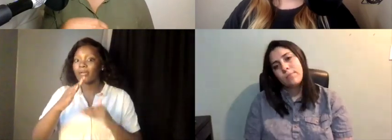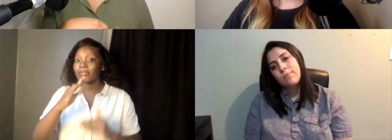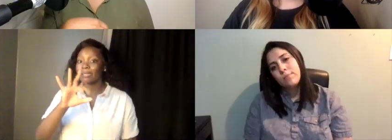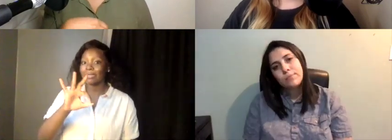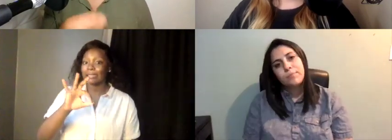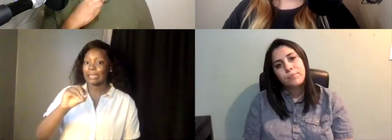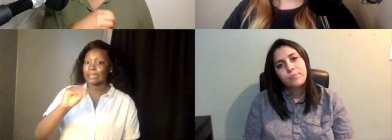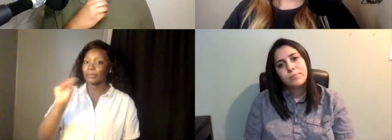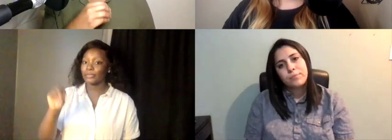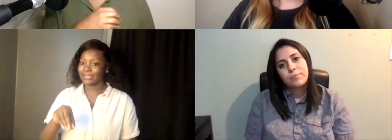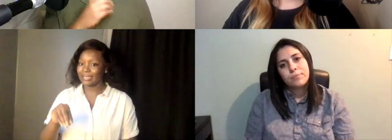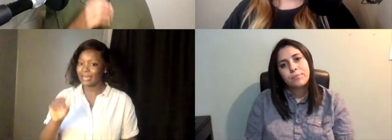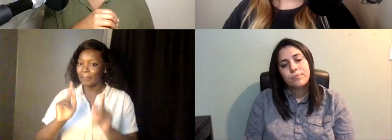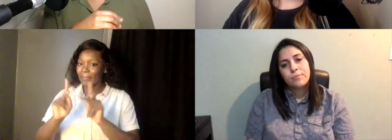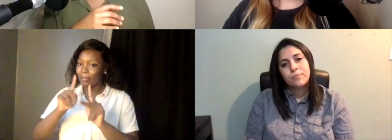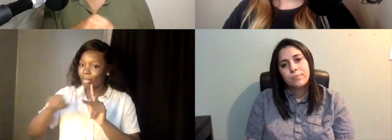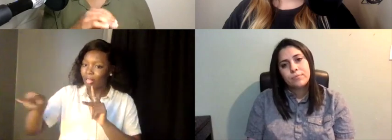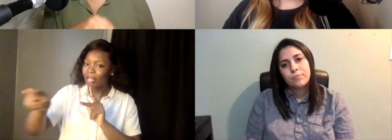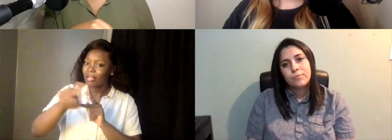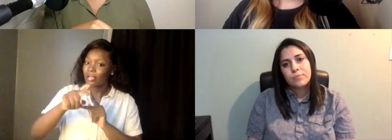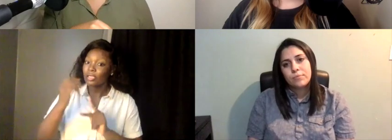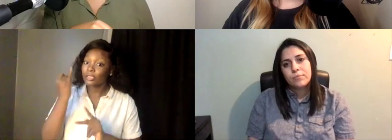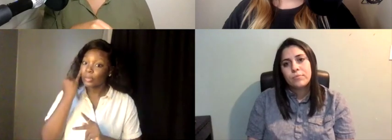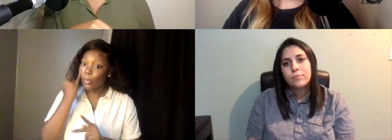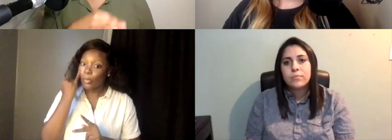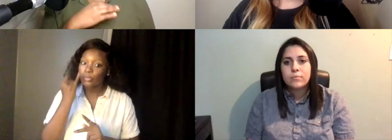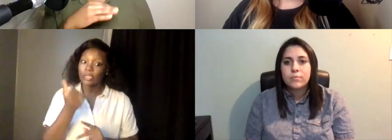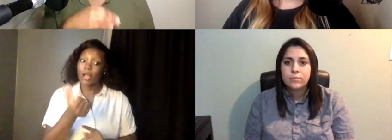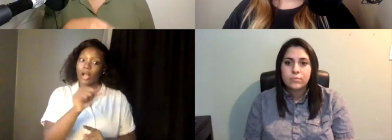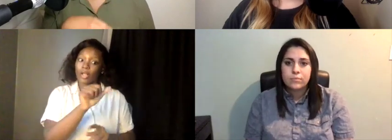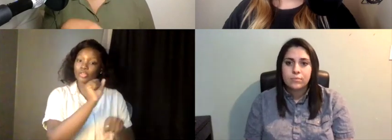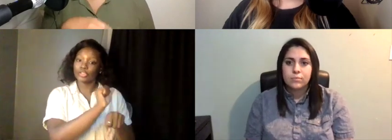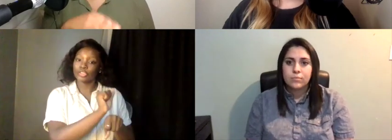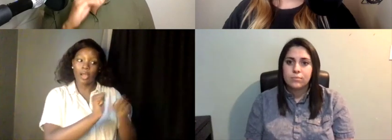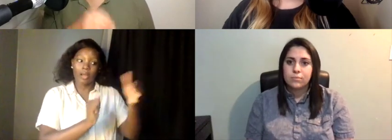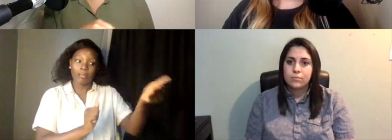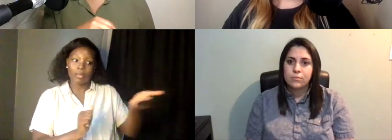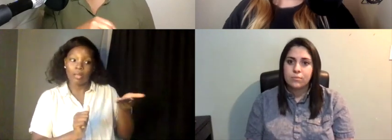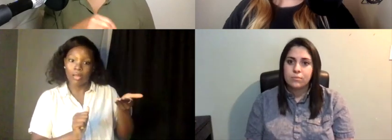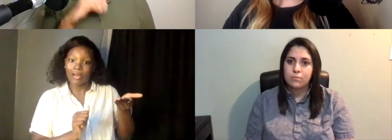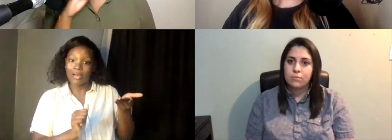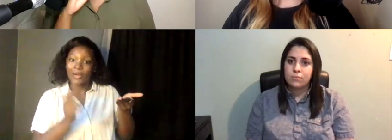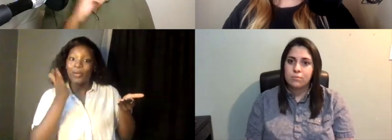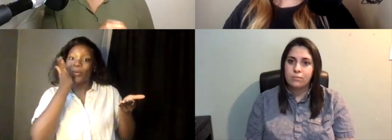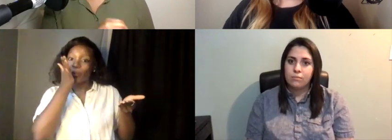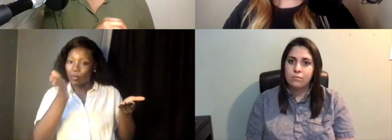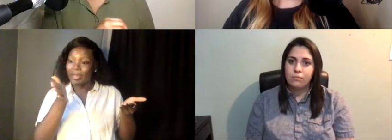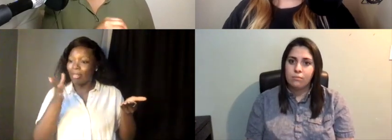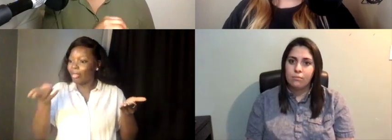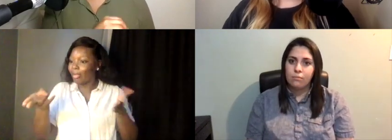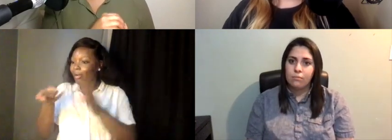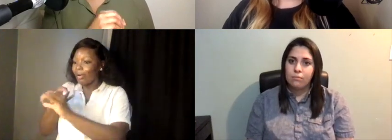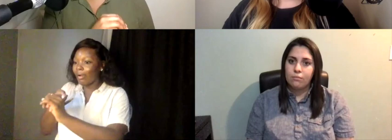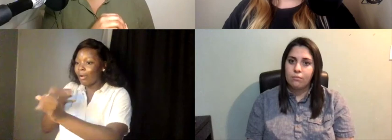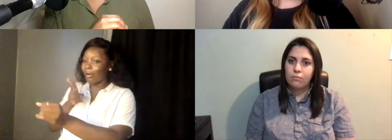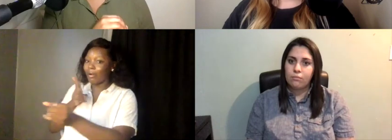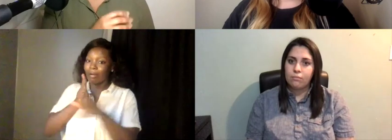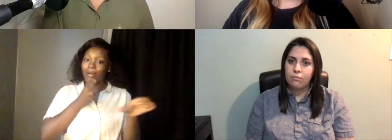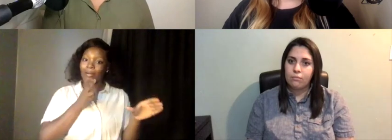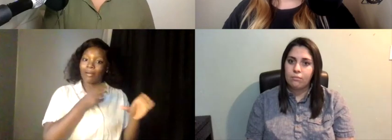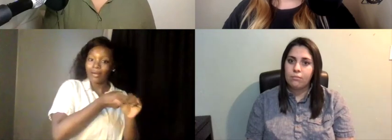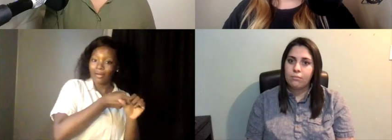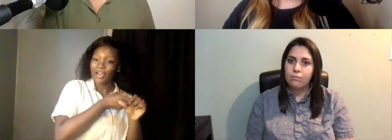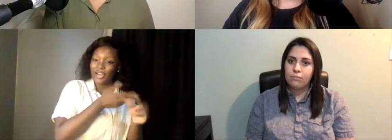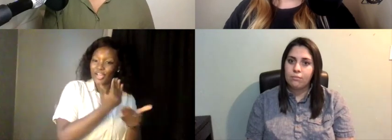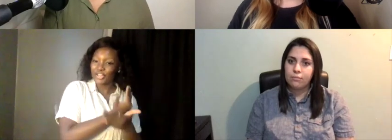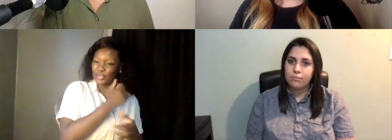that, if presented with something better, would do just that. Leave, you know, take that better position.